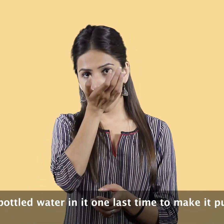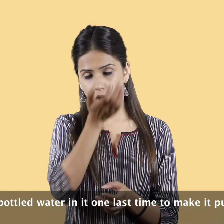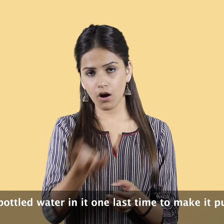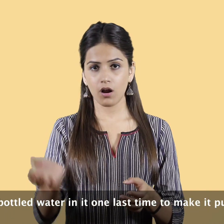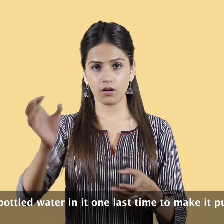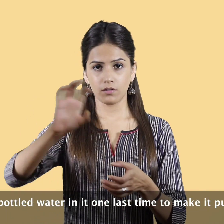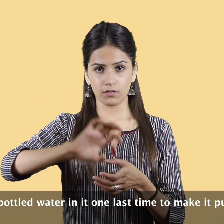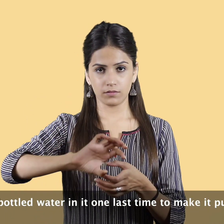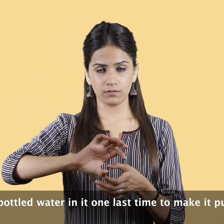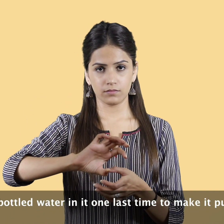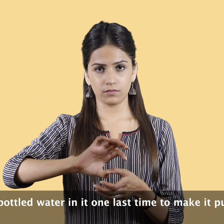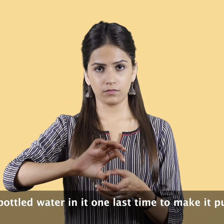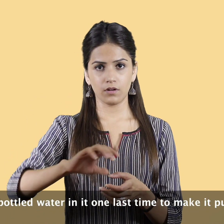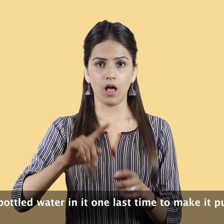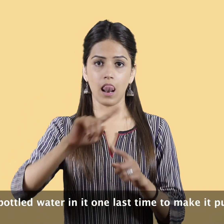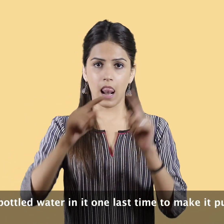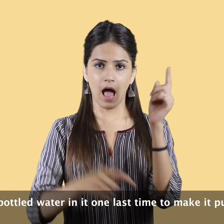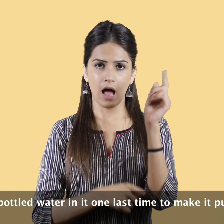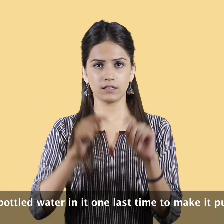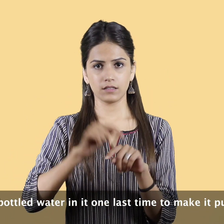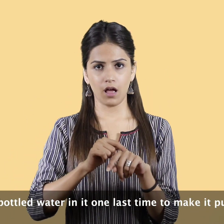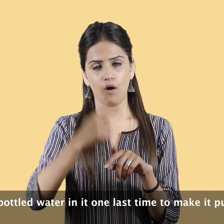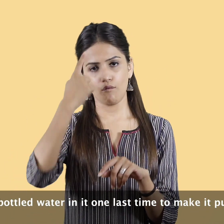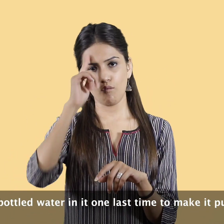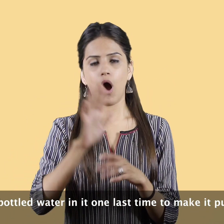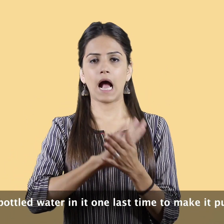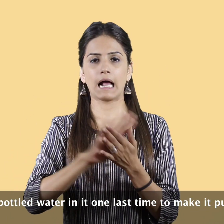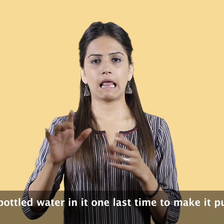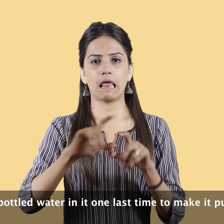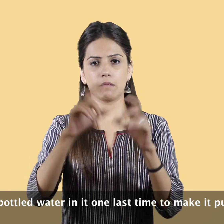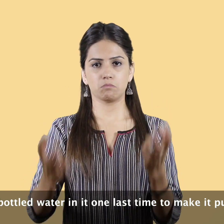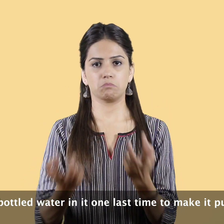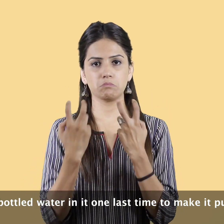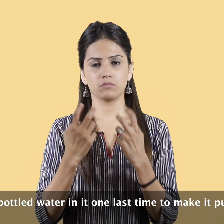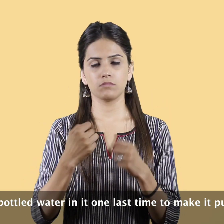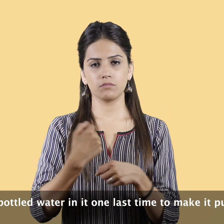Pour bottled water in it one last time to make it pure.